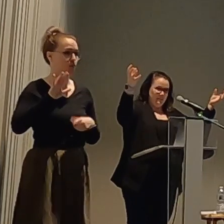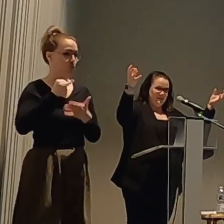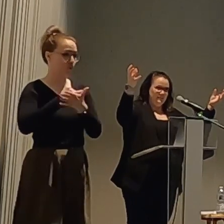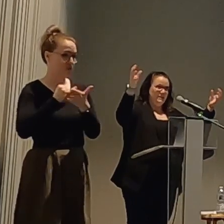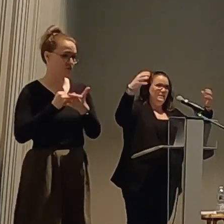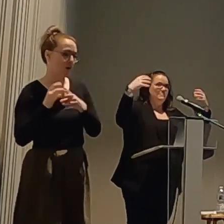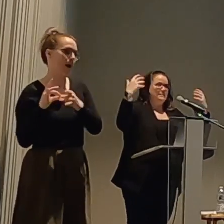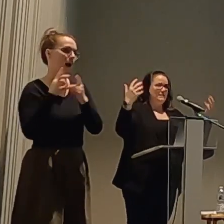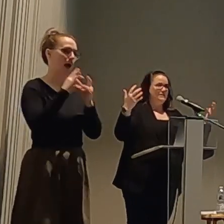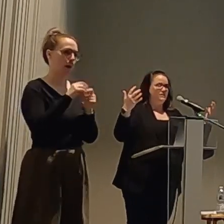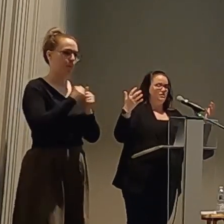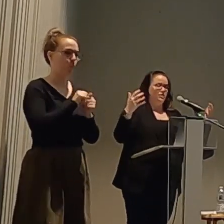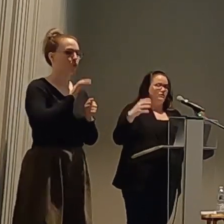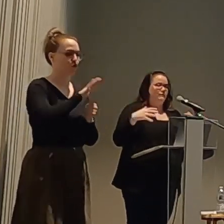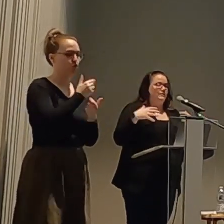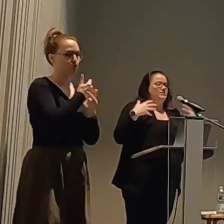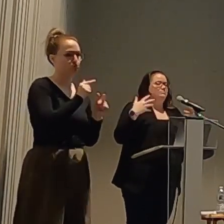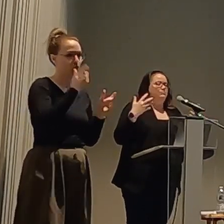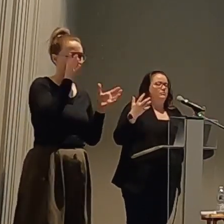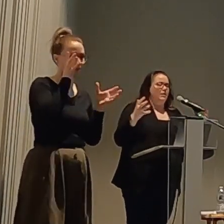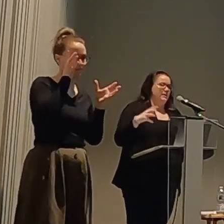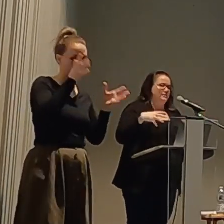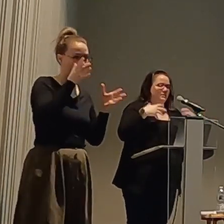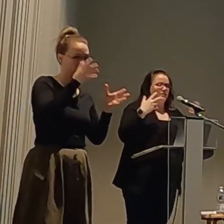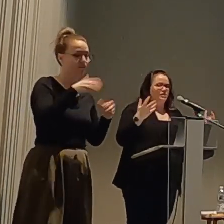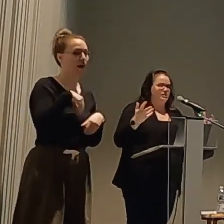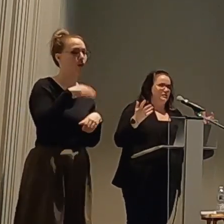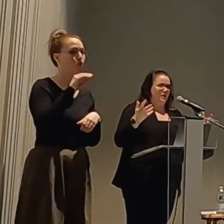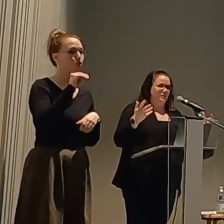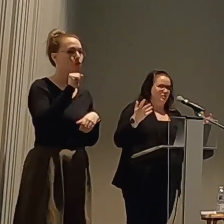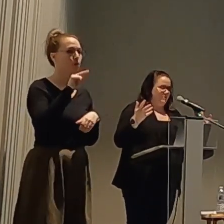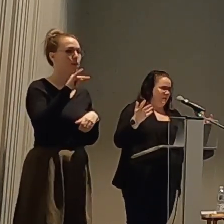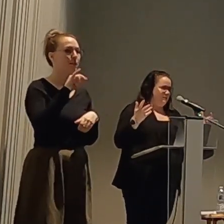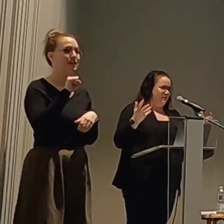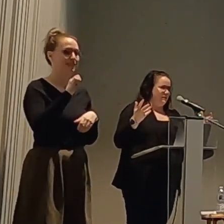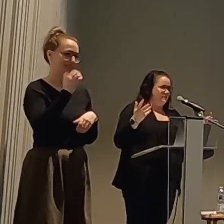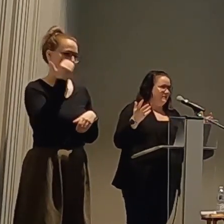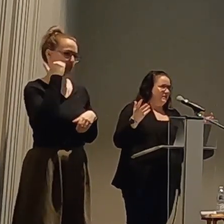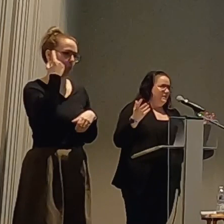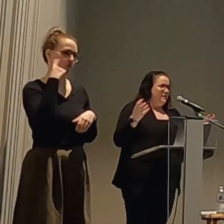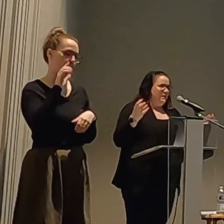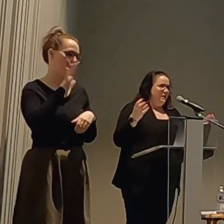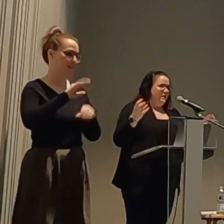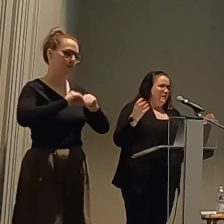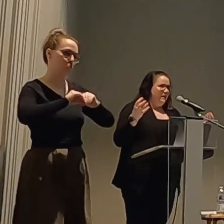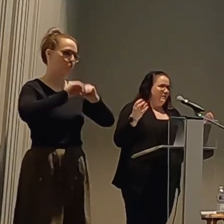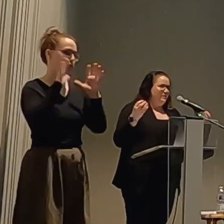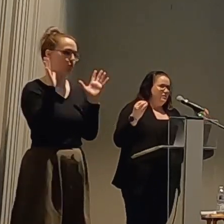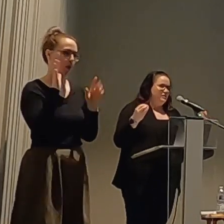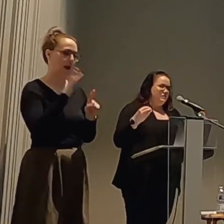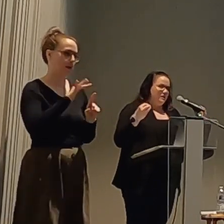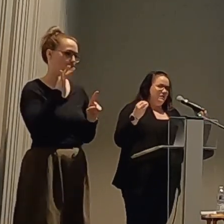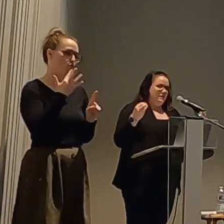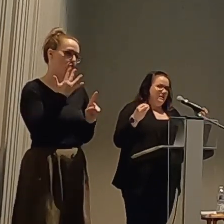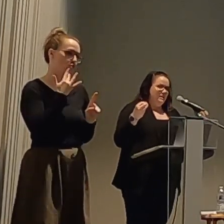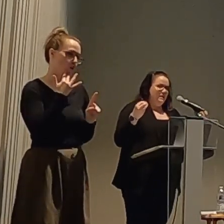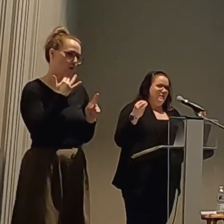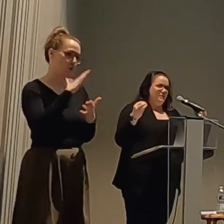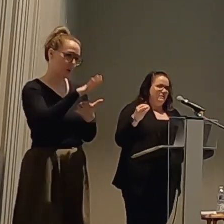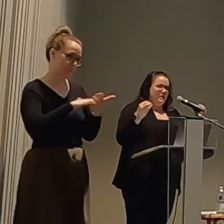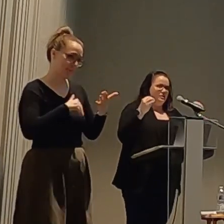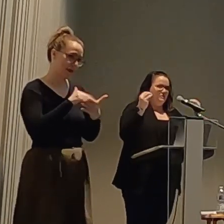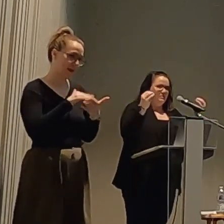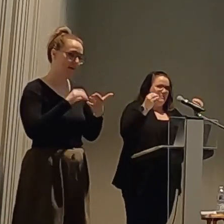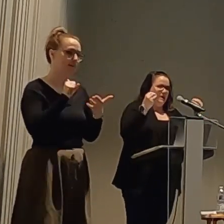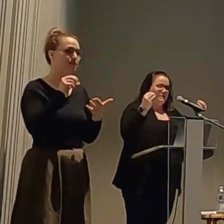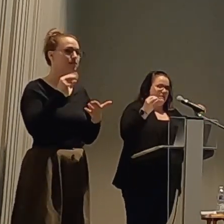great-grandfather, Matisse. Matisse is known for these bright, luscious colored paintings. And when she started